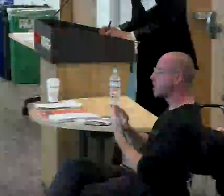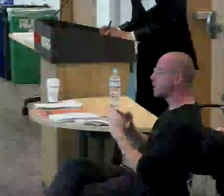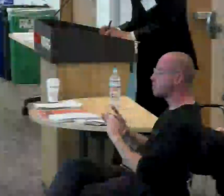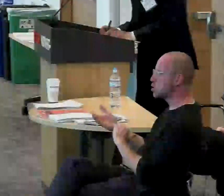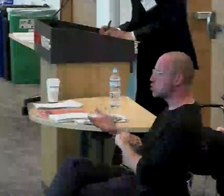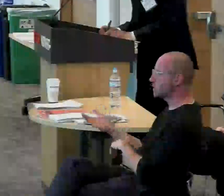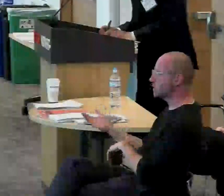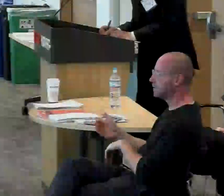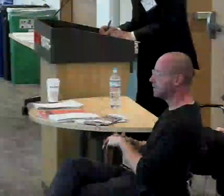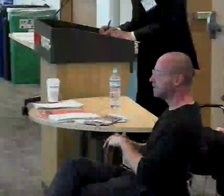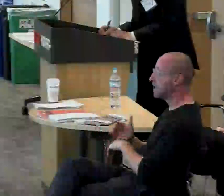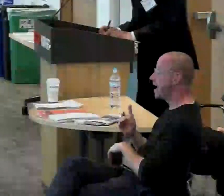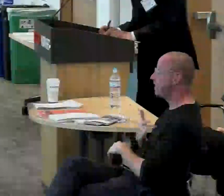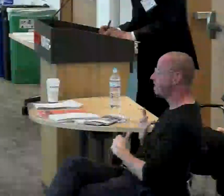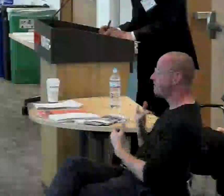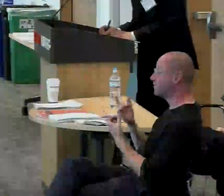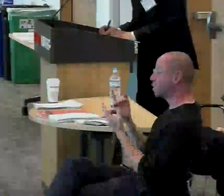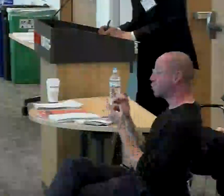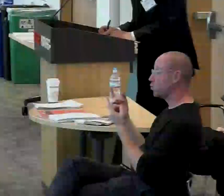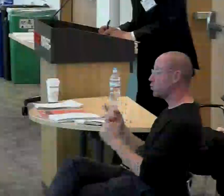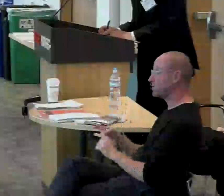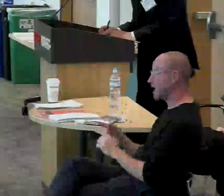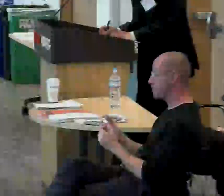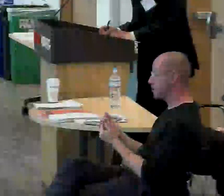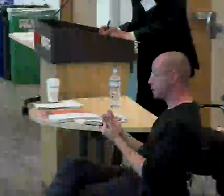point is that with